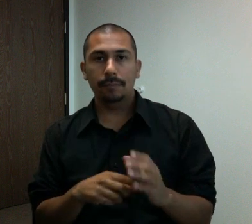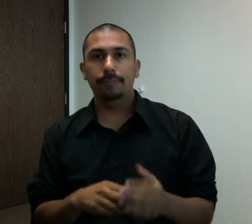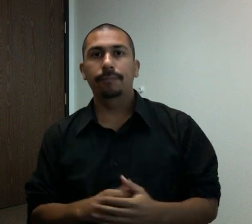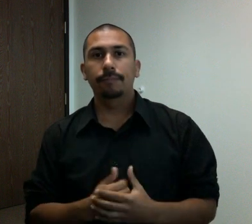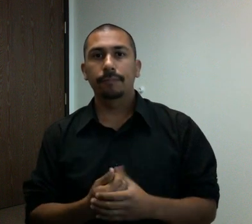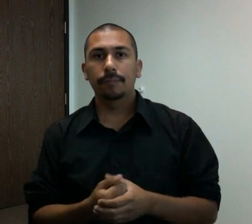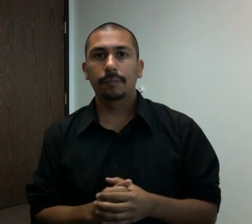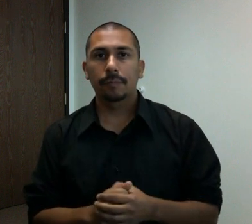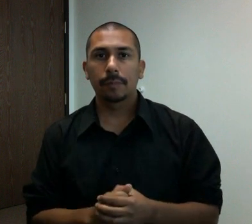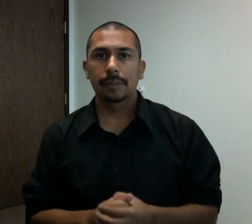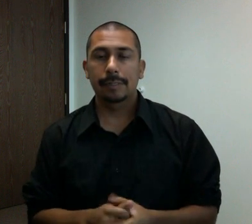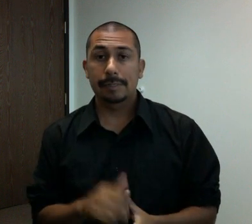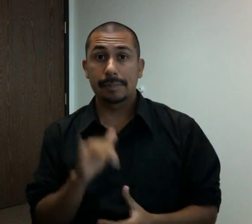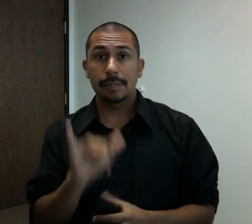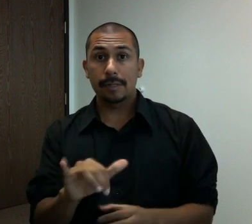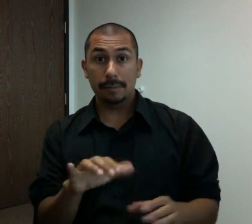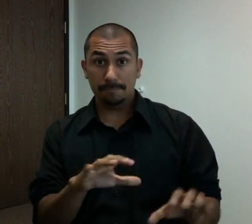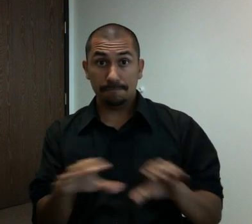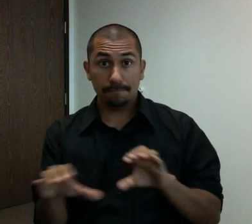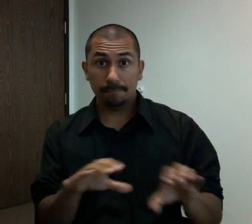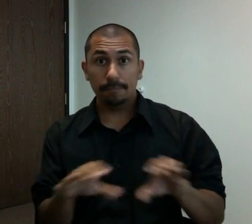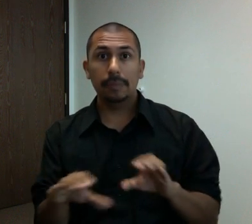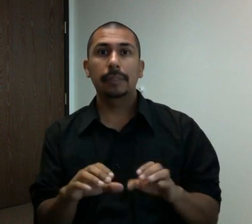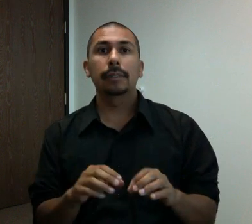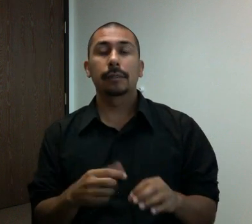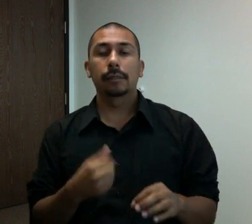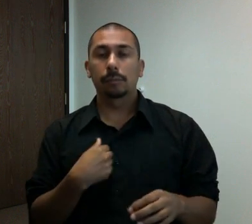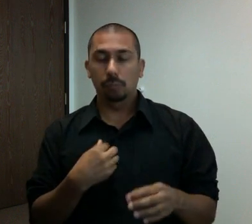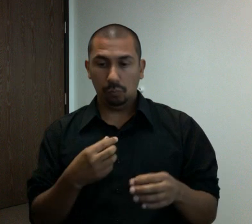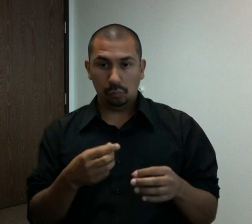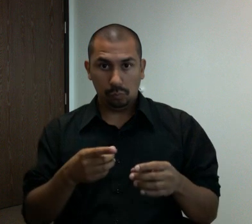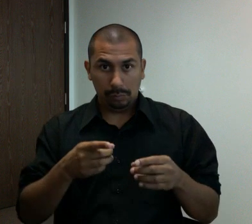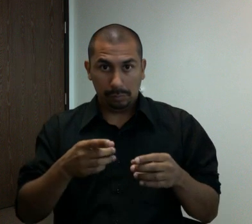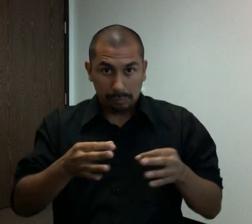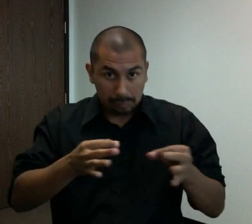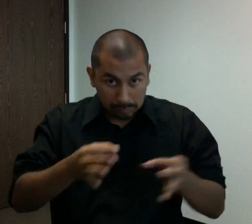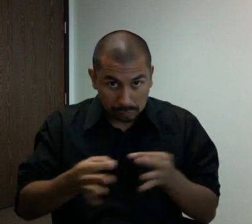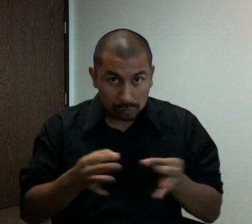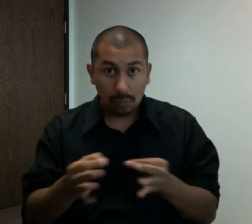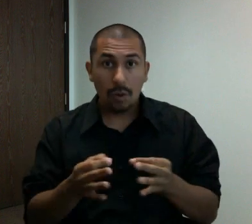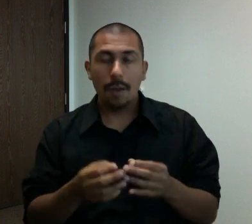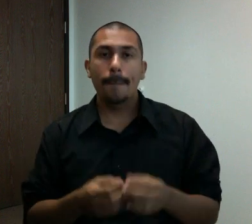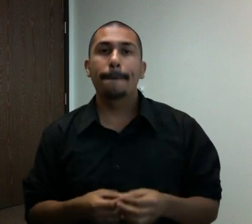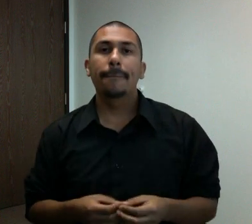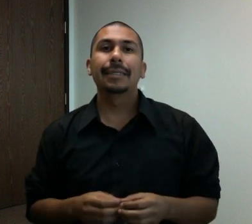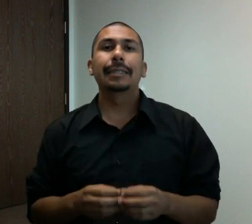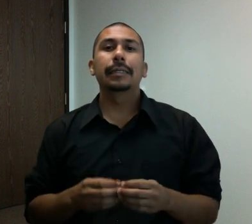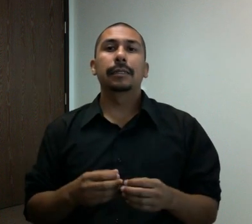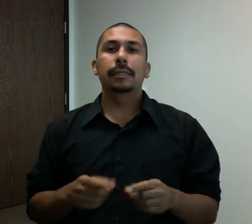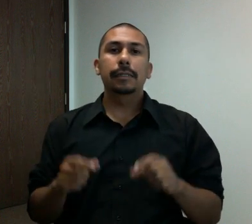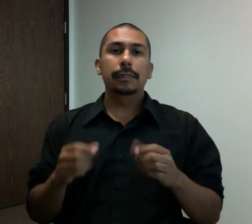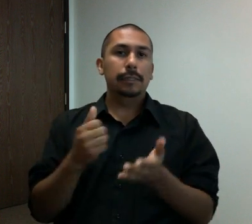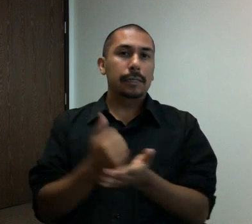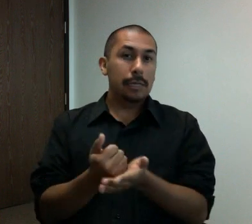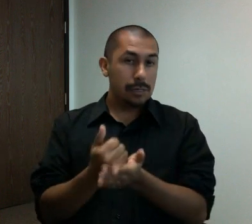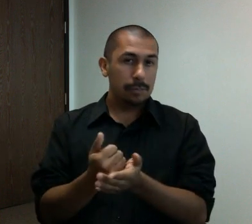just described really involves a lot of skill. I mean, you know, we're teaching students how to find and write main idea statements, and